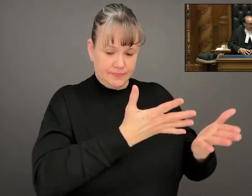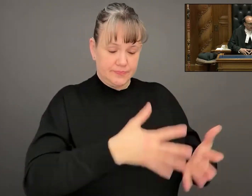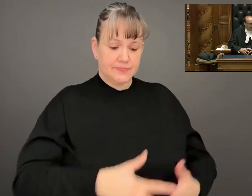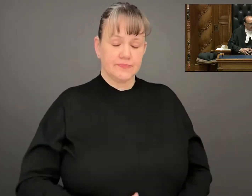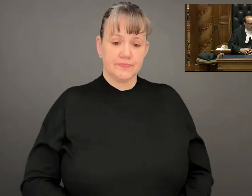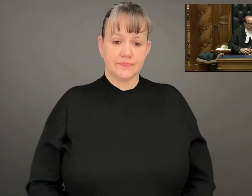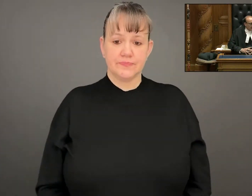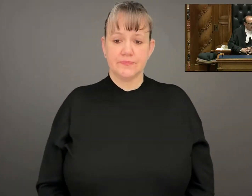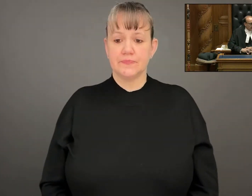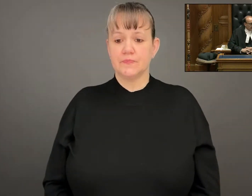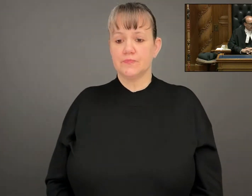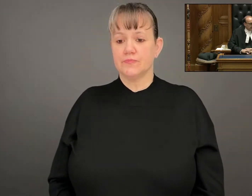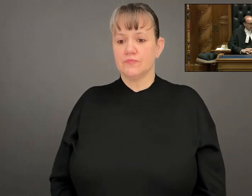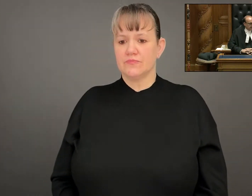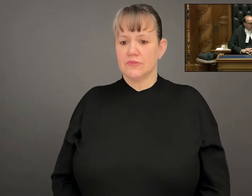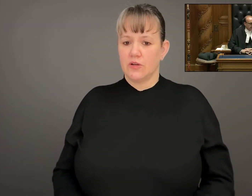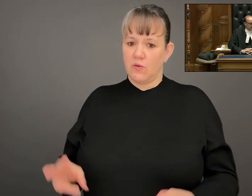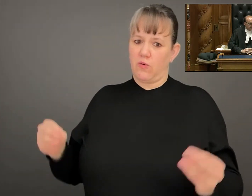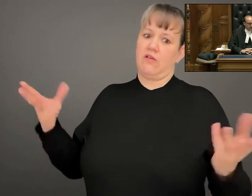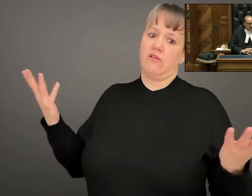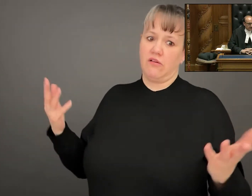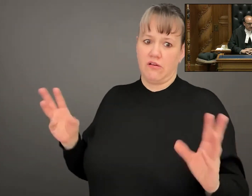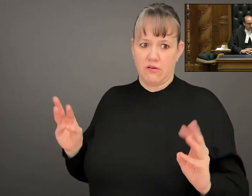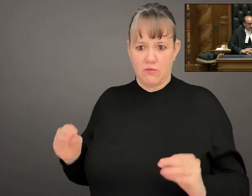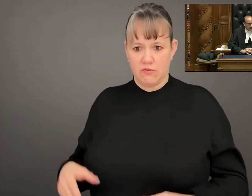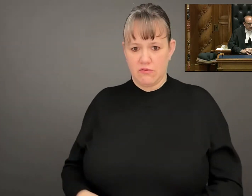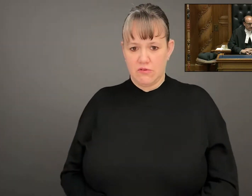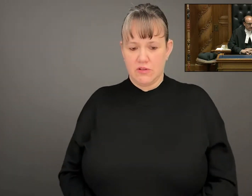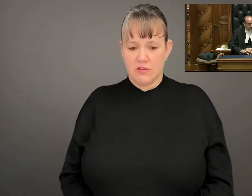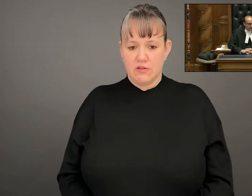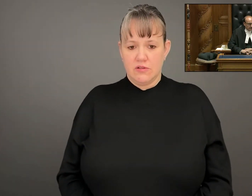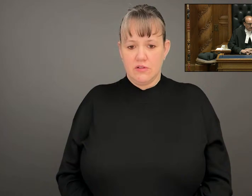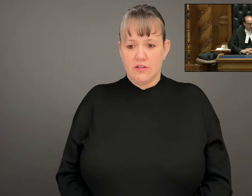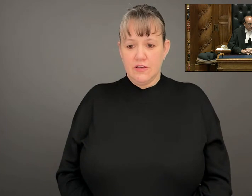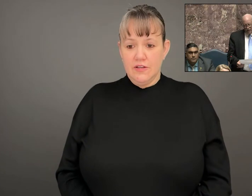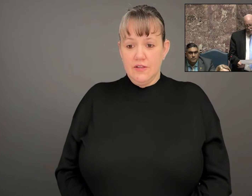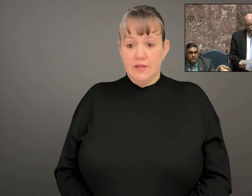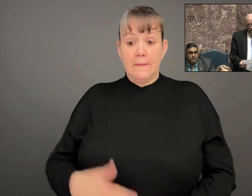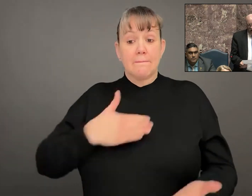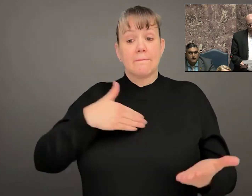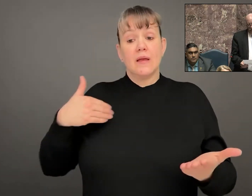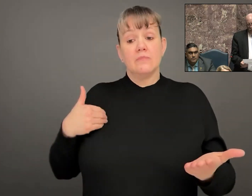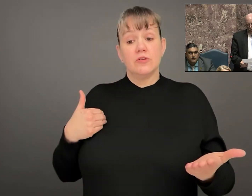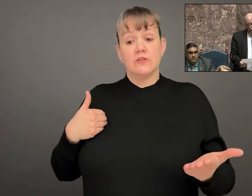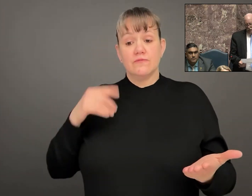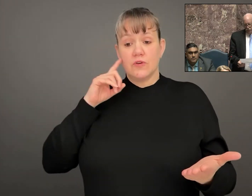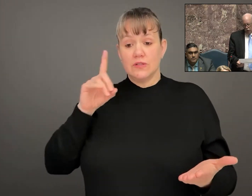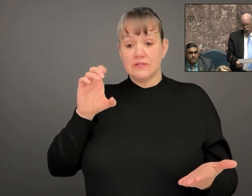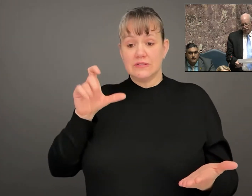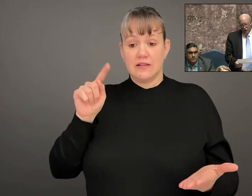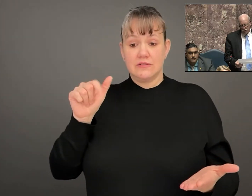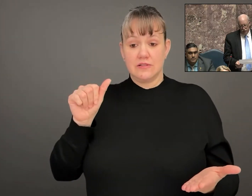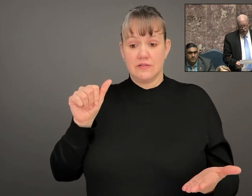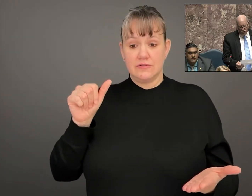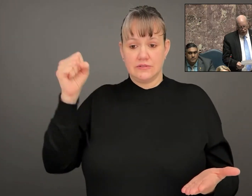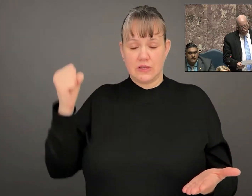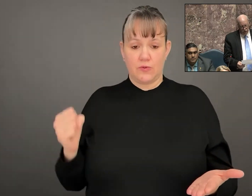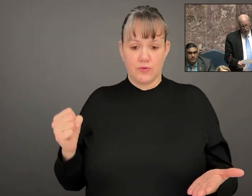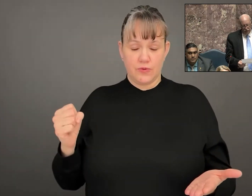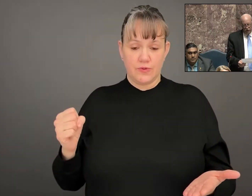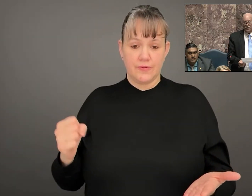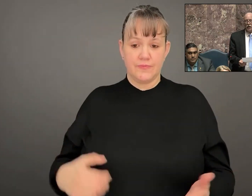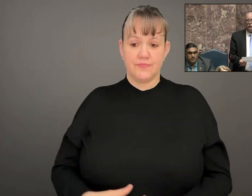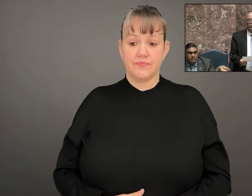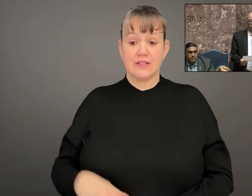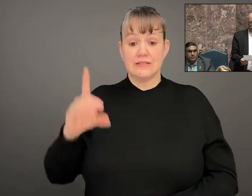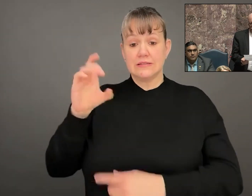Member for Delta South. Thank you, Mr. Speaker. Mr. Speaker, on December 9th, 2024, without consulting